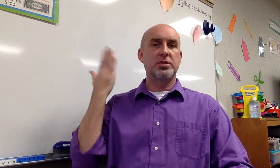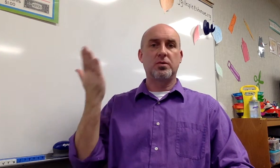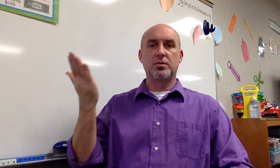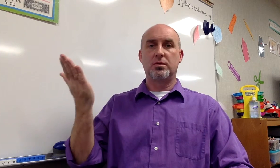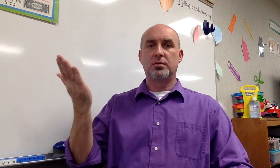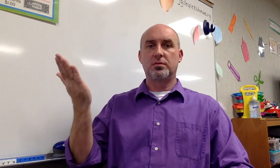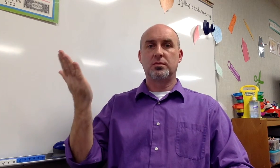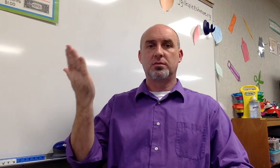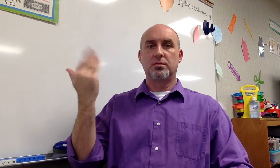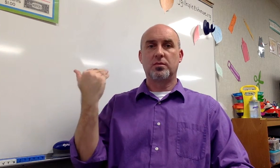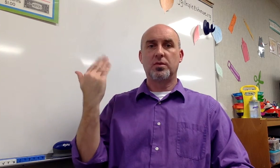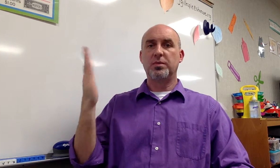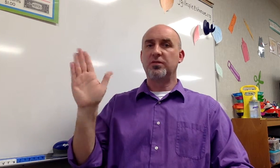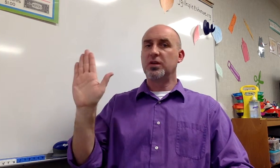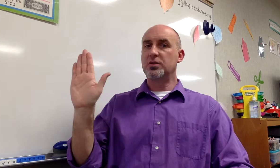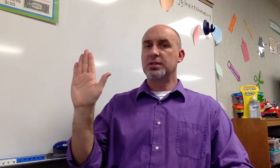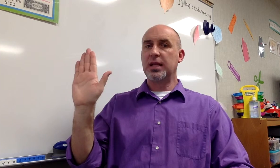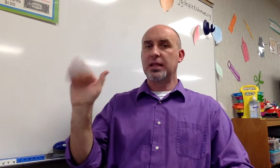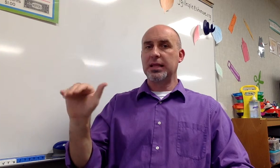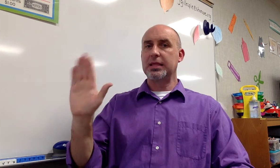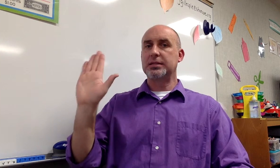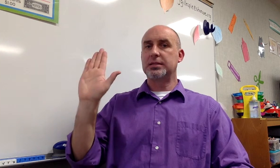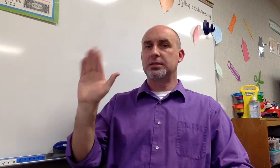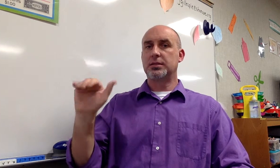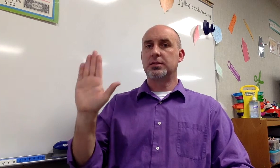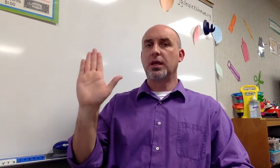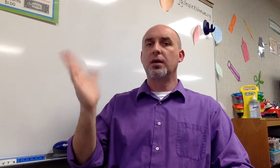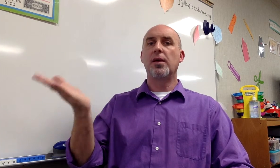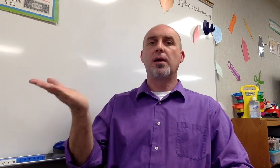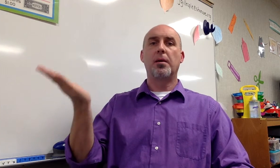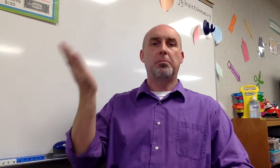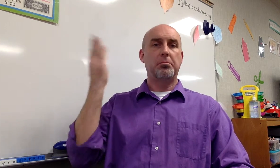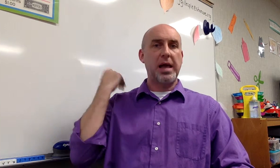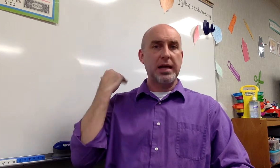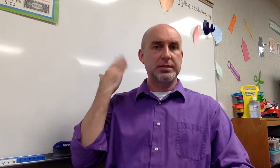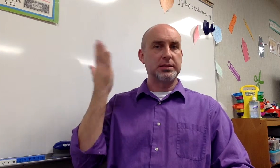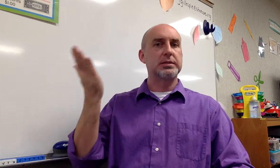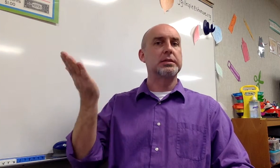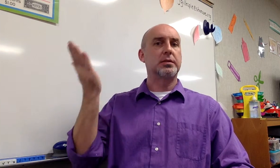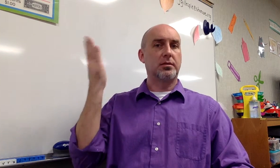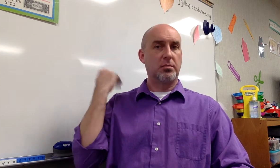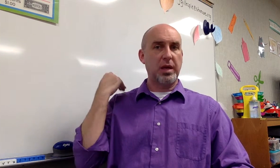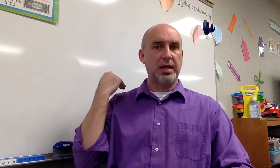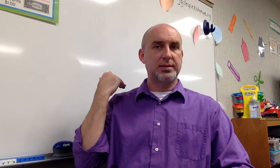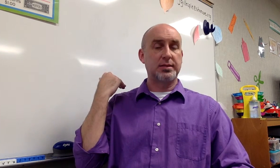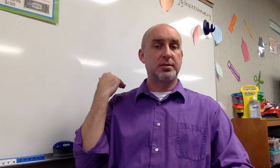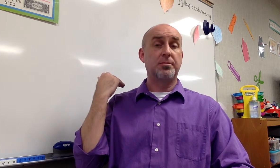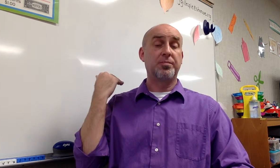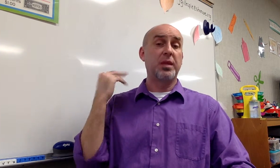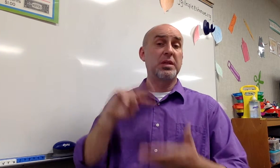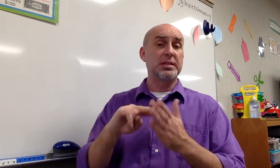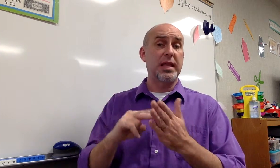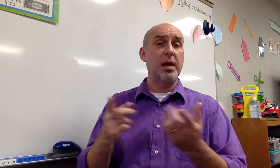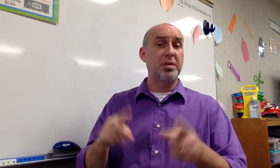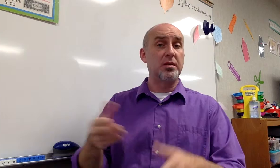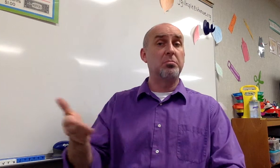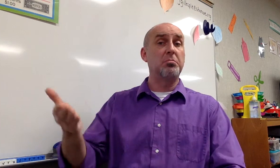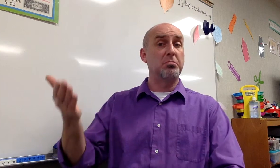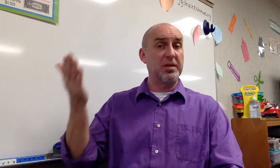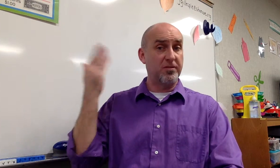shoulder with my fingers staying like this. Okay? Past. That means it happened